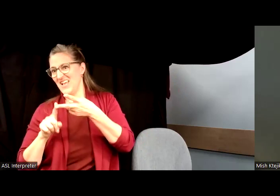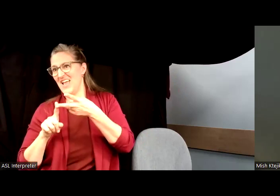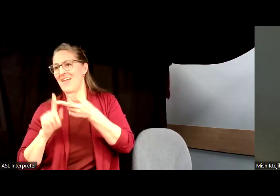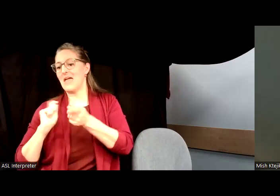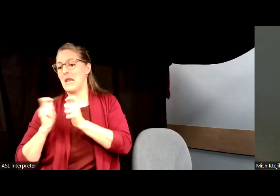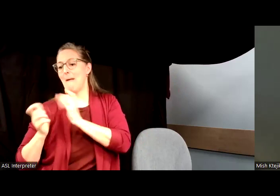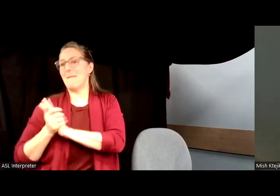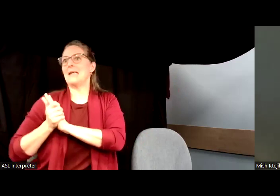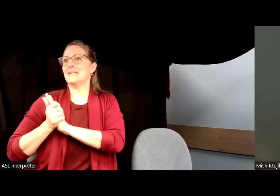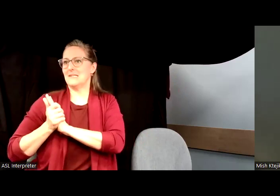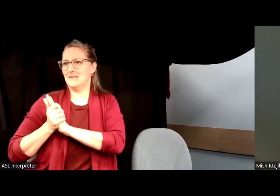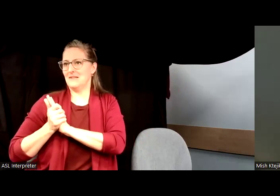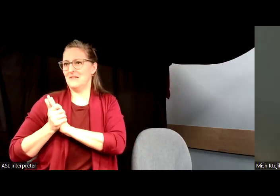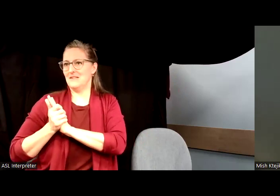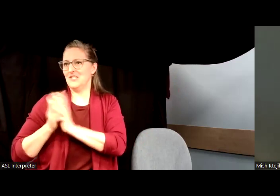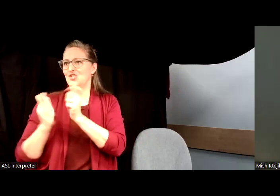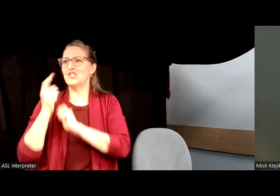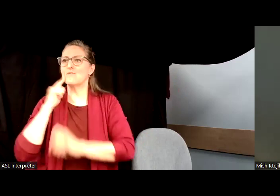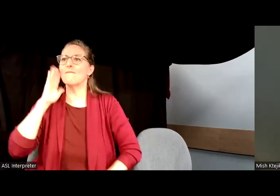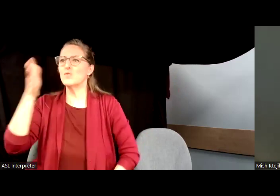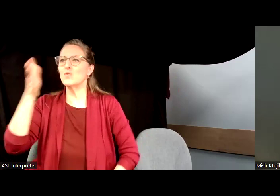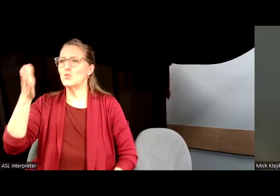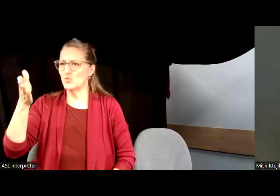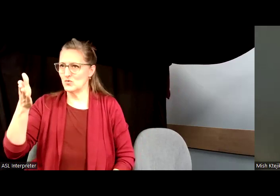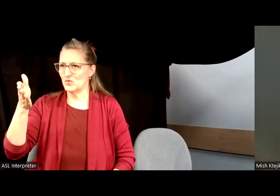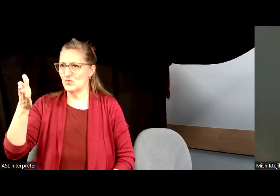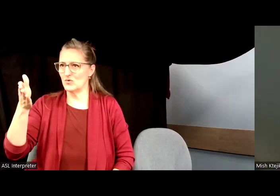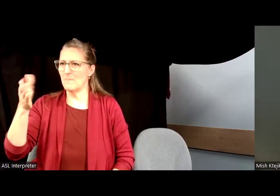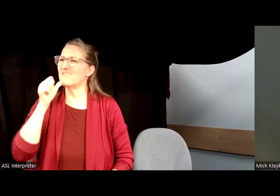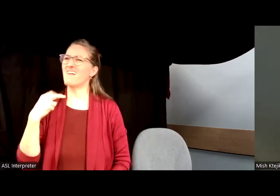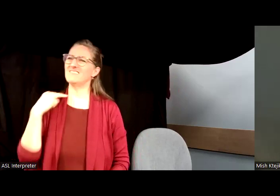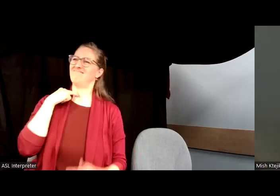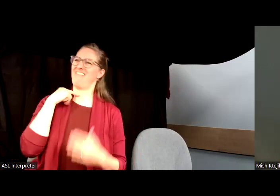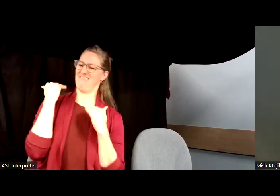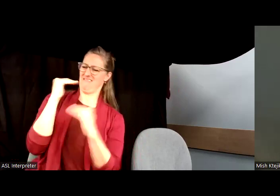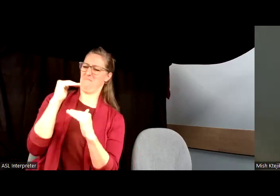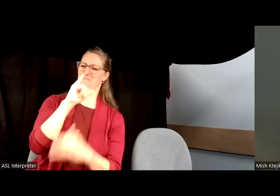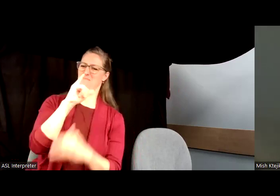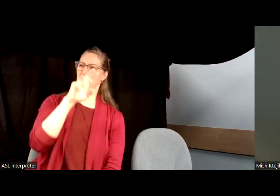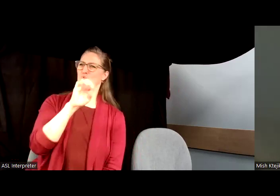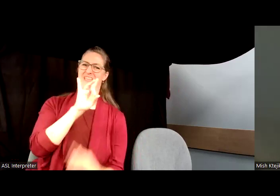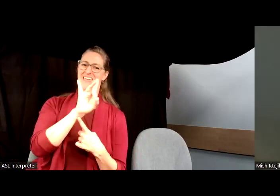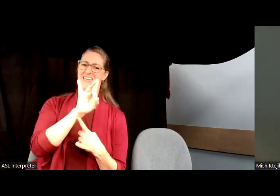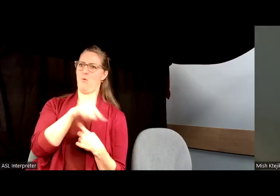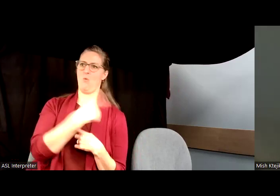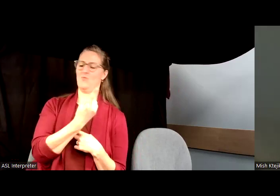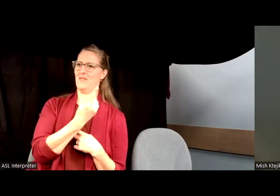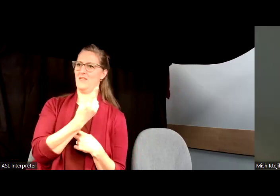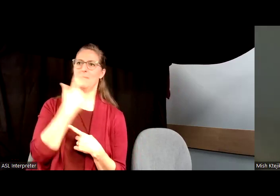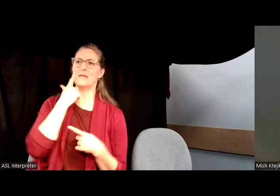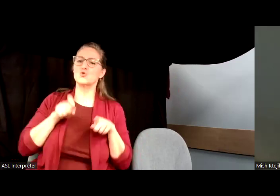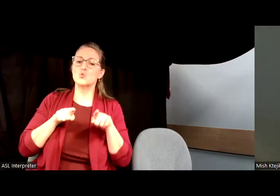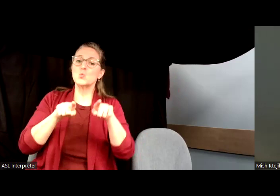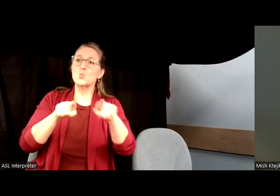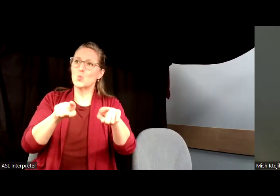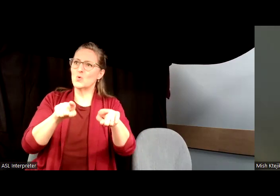or are changing that in the future, but you're not boxed in by that June 8th timeline because it's a dual track,